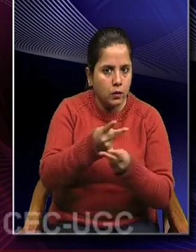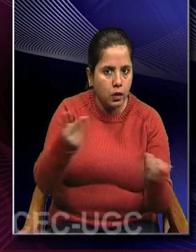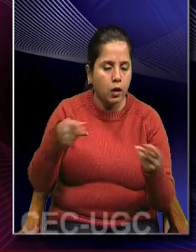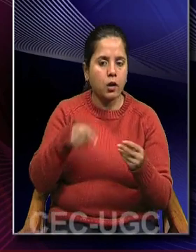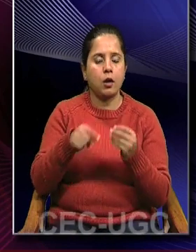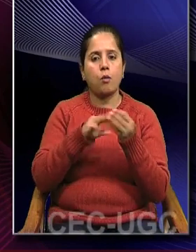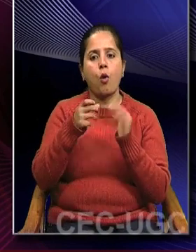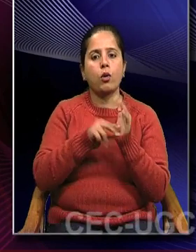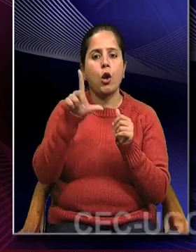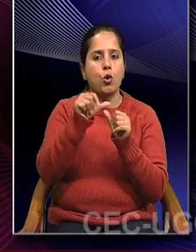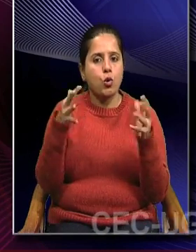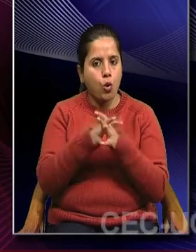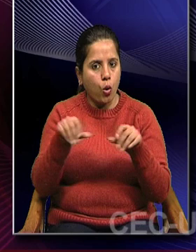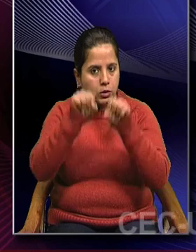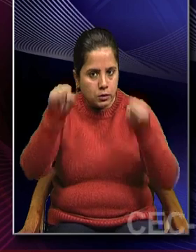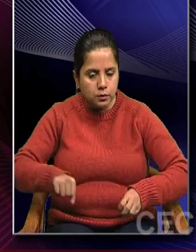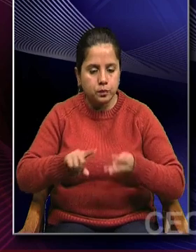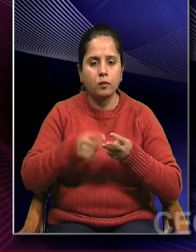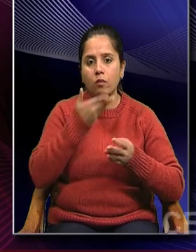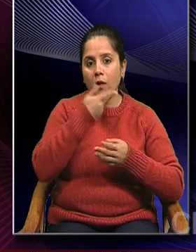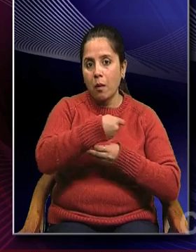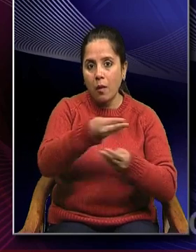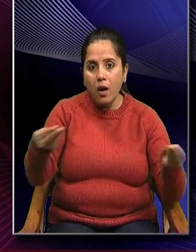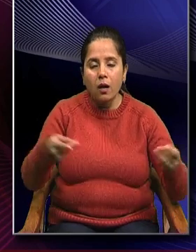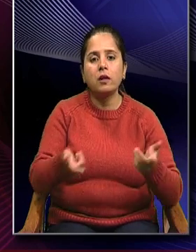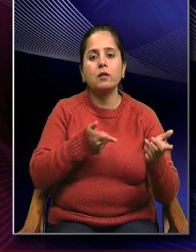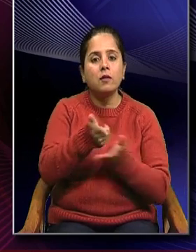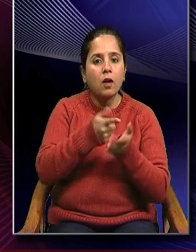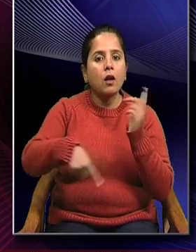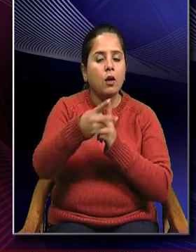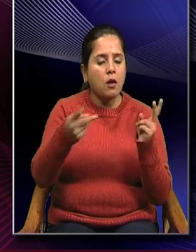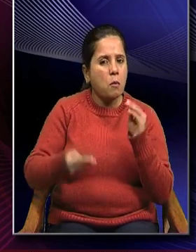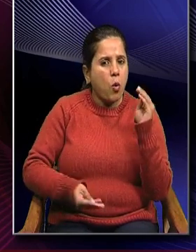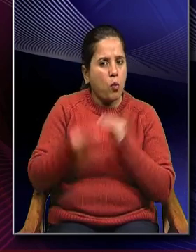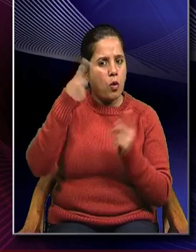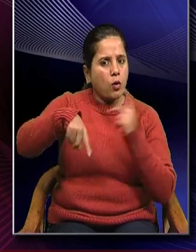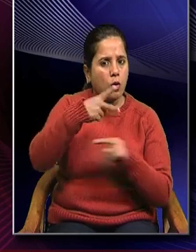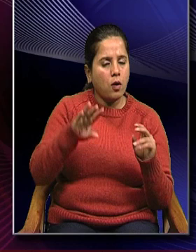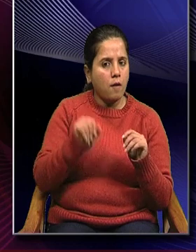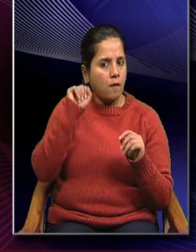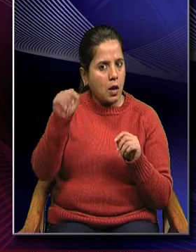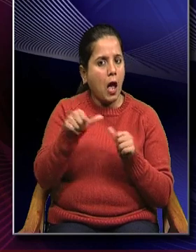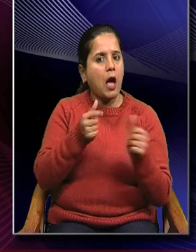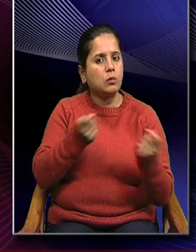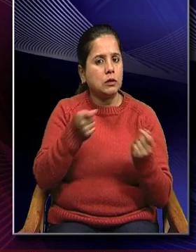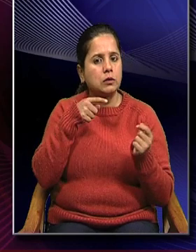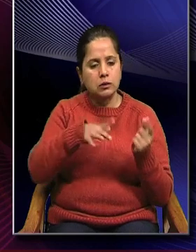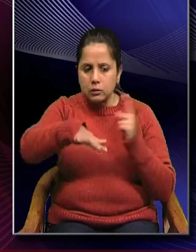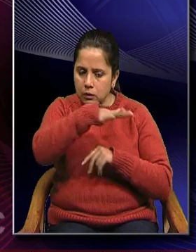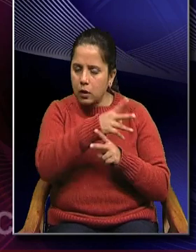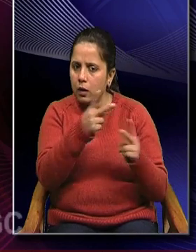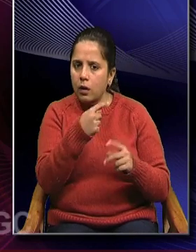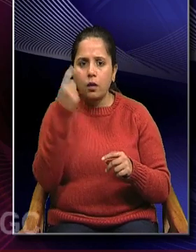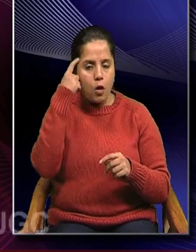modern legal system, development of irrigation and detailed penetration of administration into countryside,